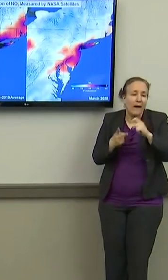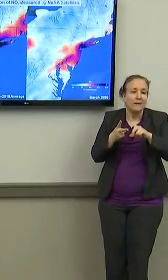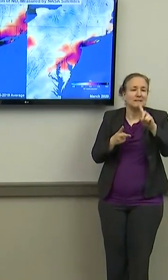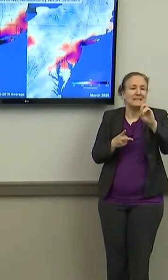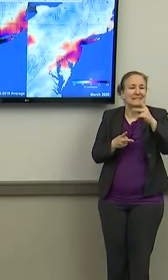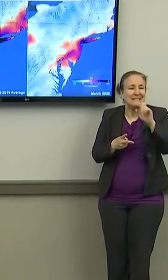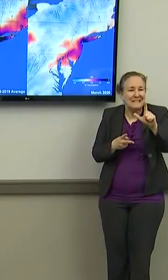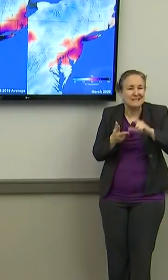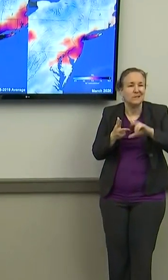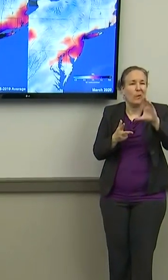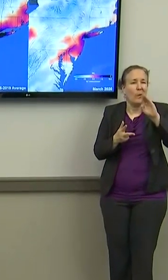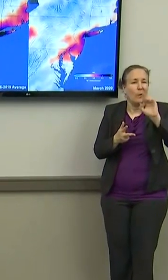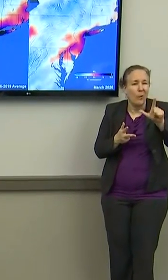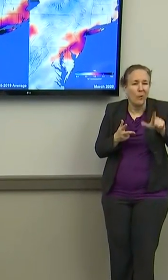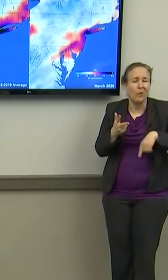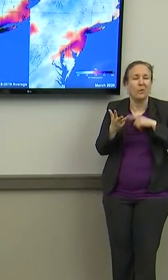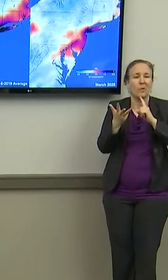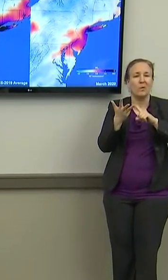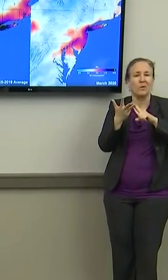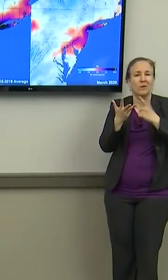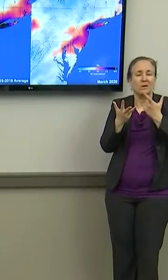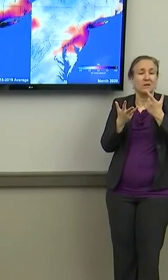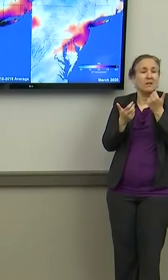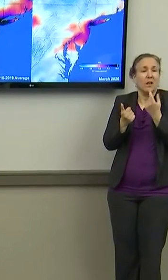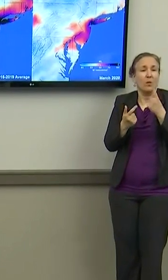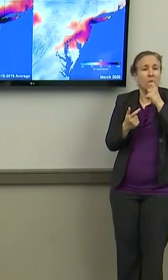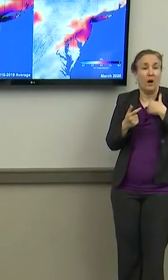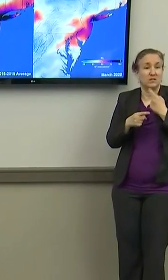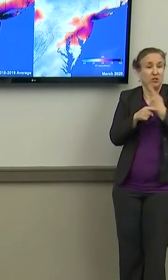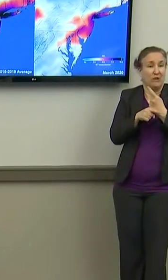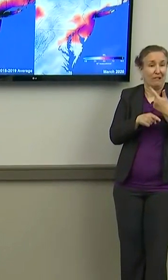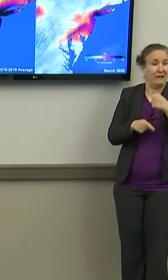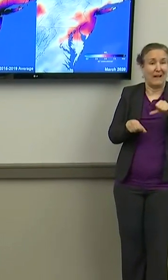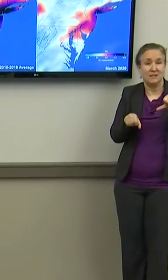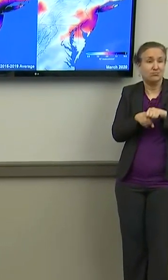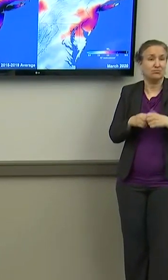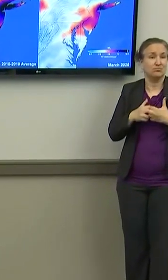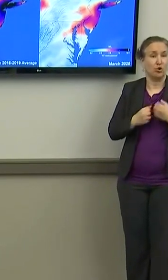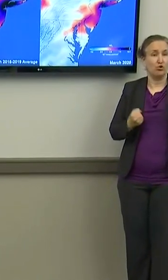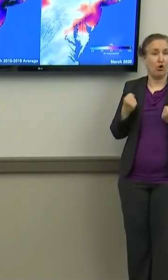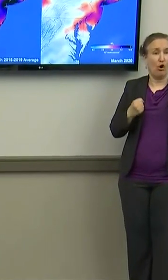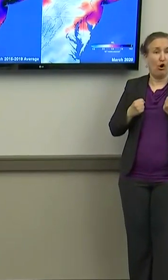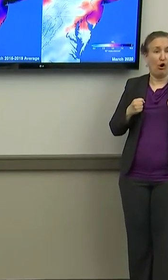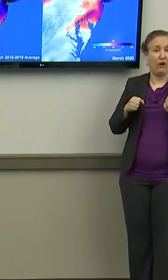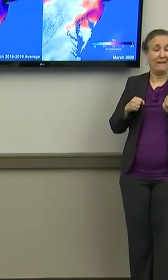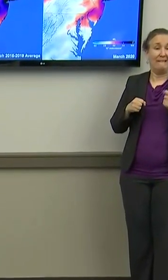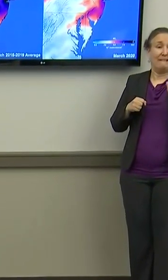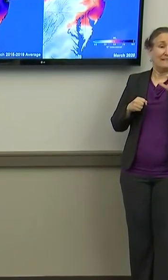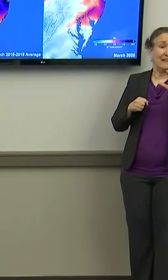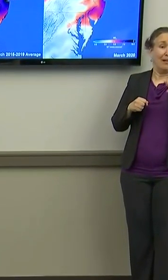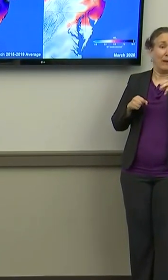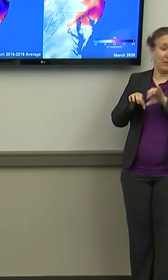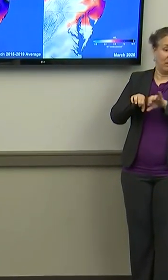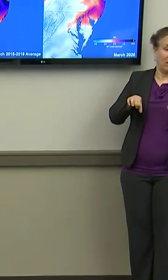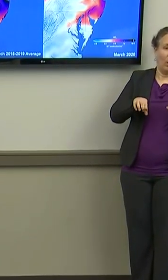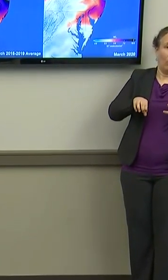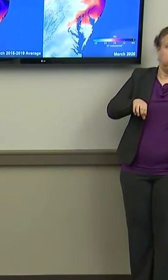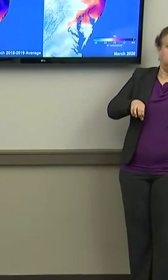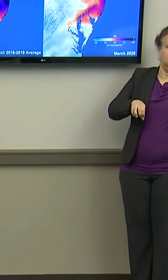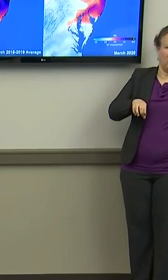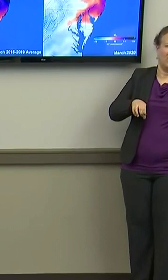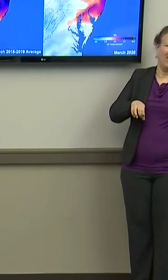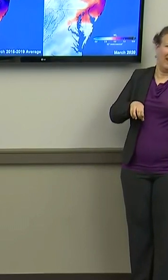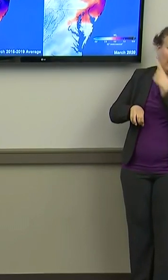and coal, and certainly anyone with a regular gasoline engine car has that coming out of their tailpipes. So